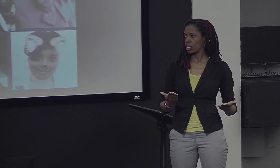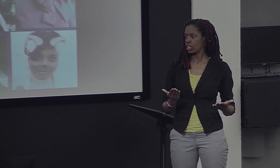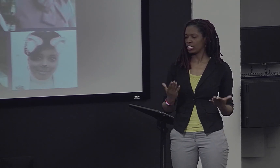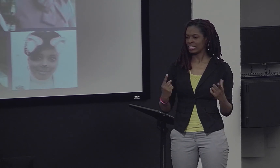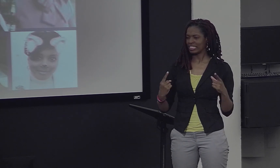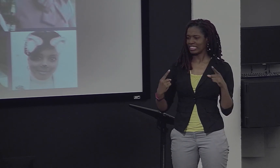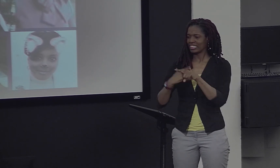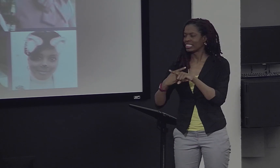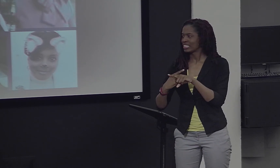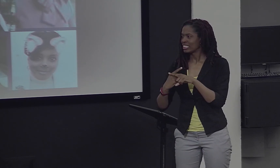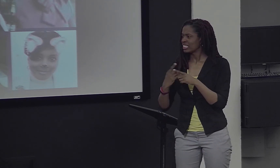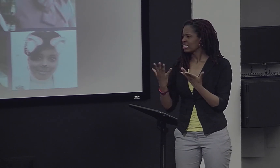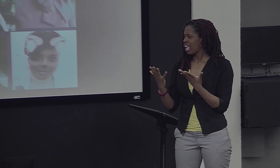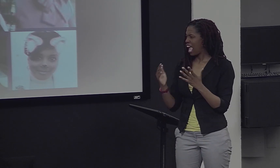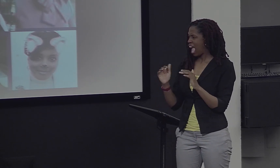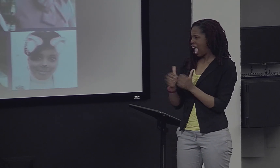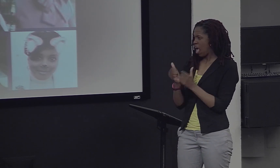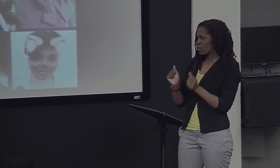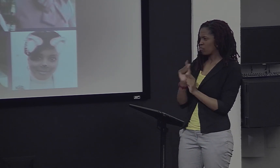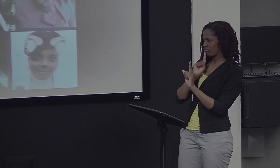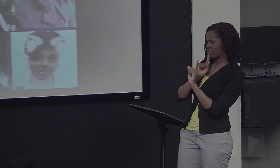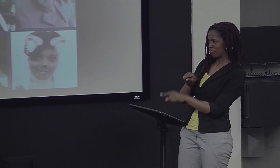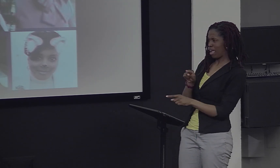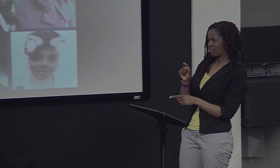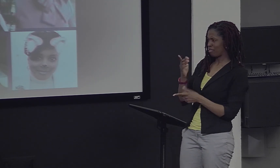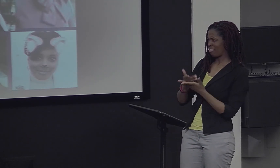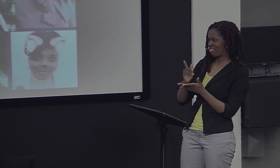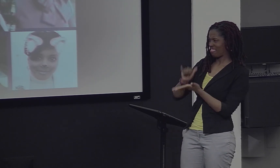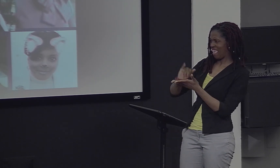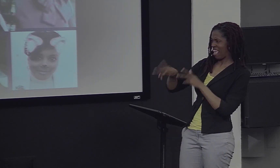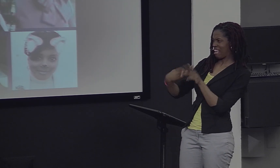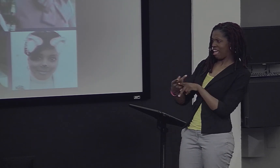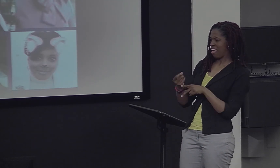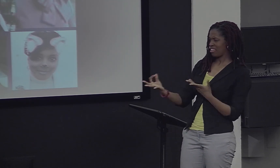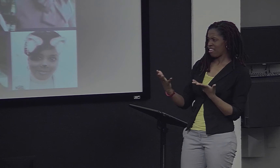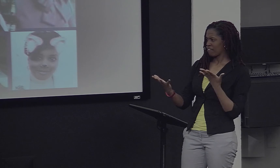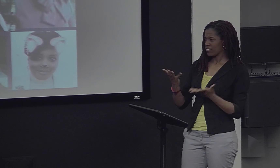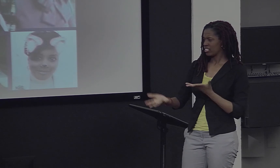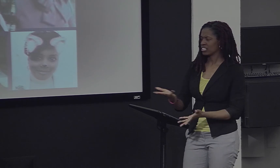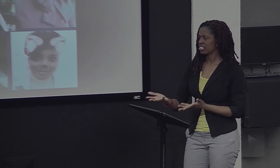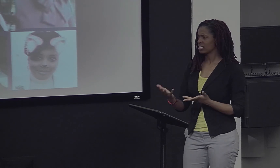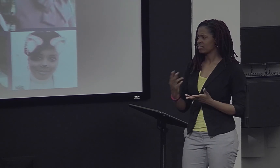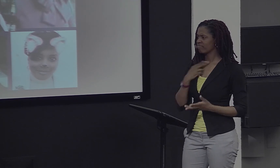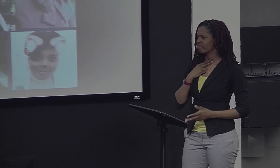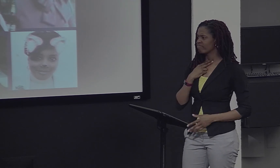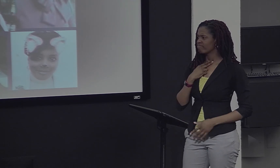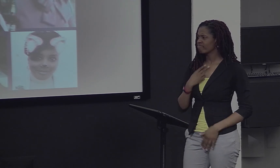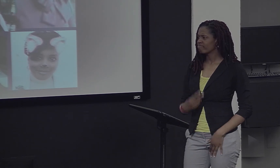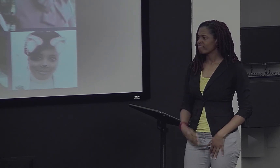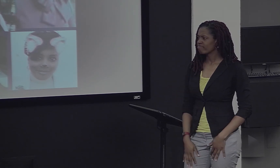Often I have to defend my decisions, and I'm told that that's not how we do it here. How do you respond to that